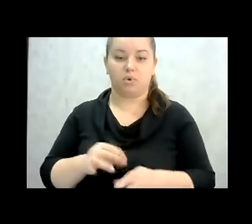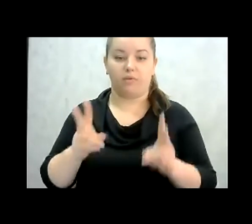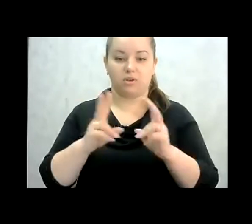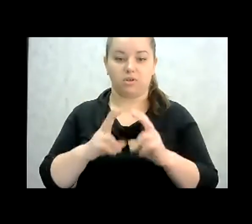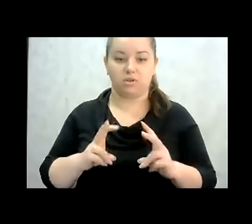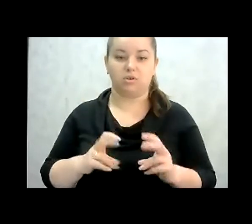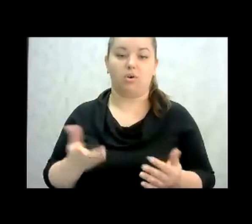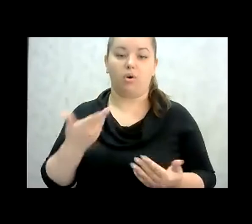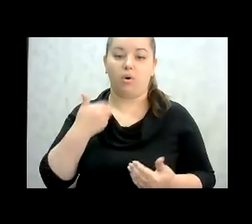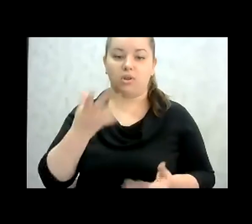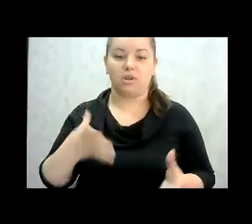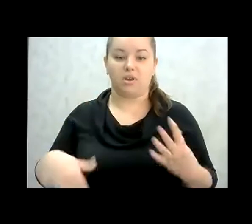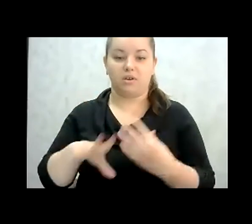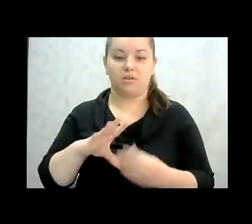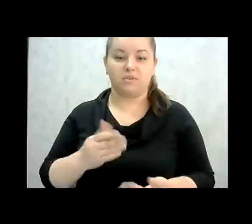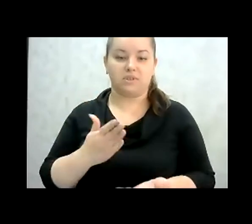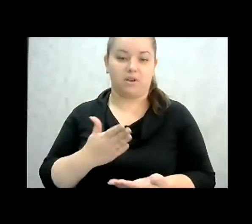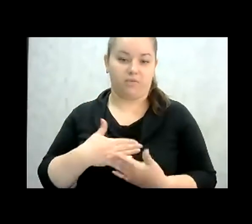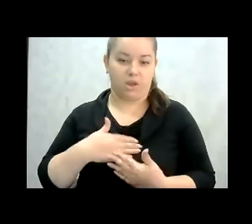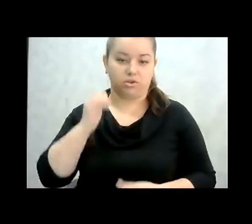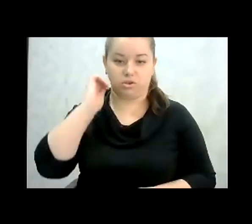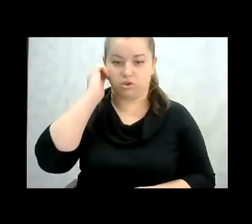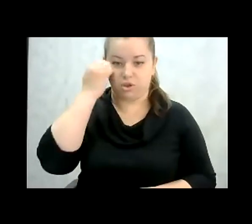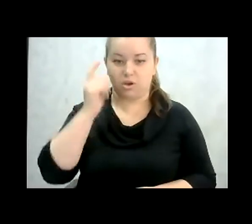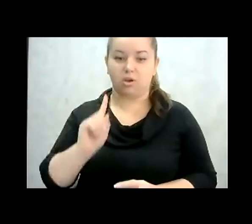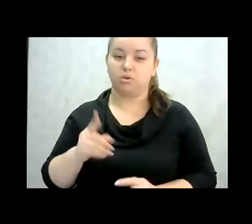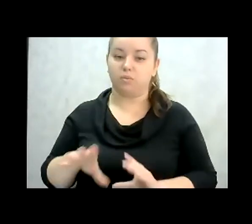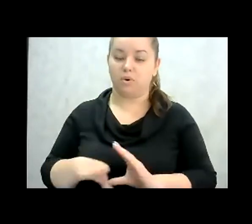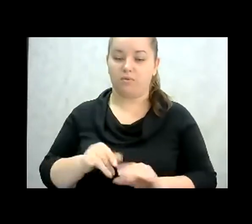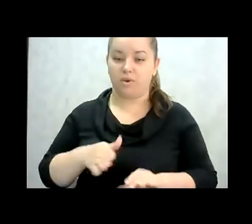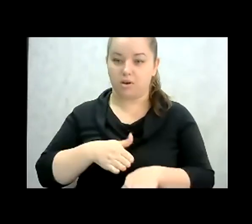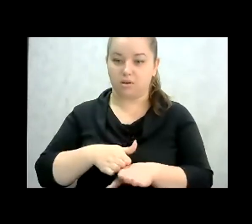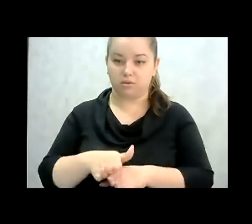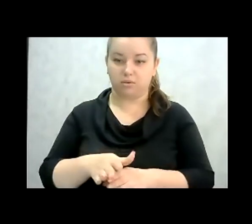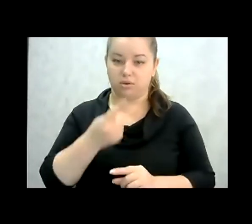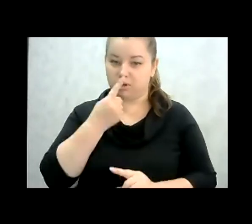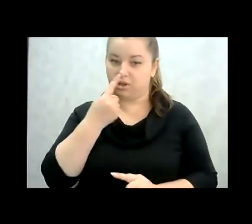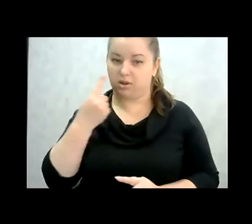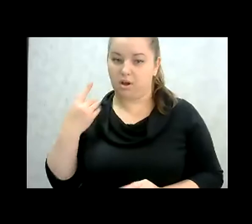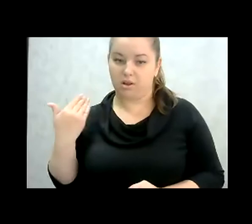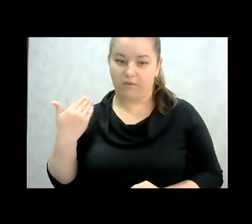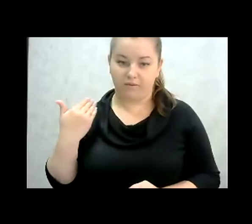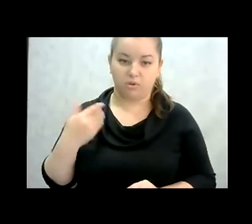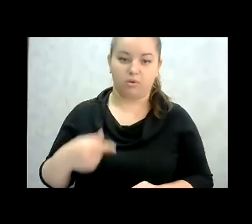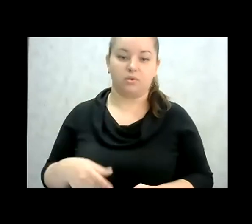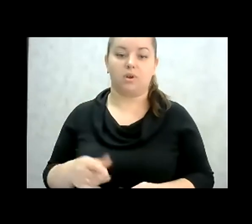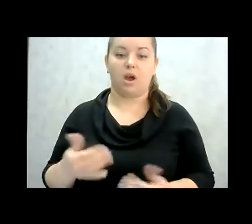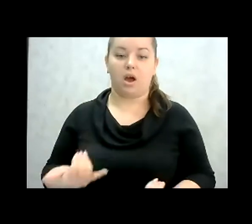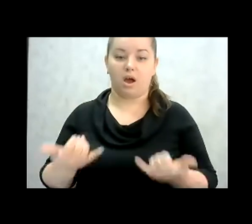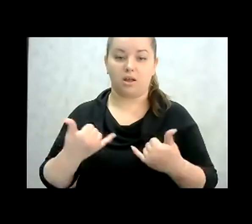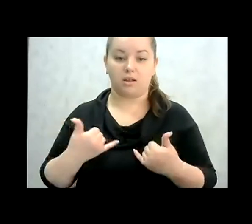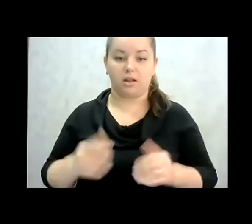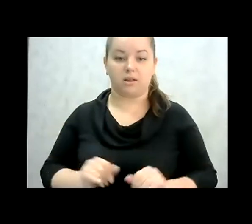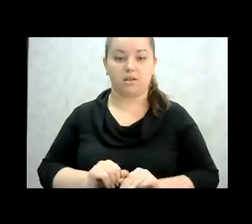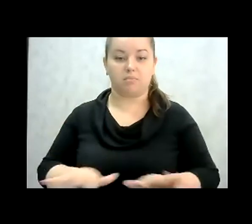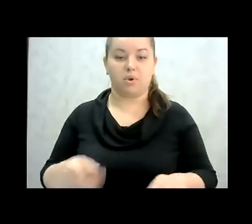long ago, but also specifically in the case of NMO, because we will be publishing our final reports on